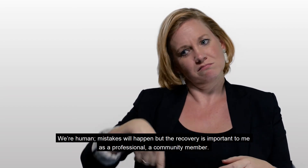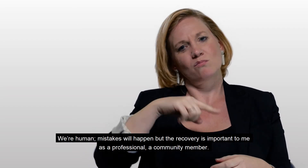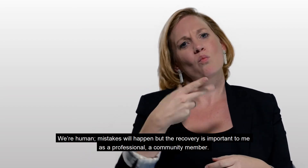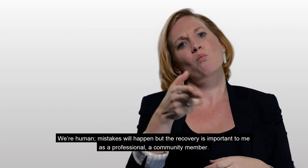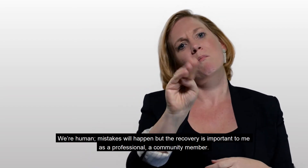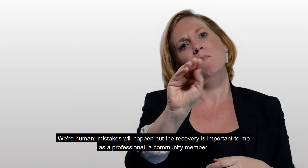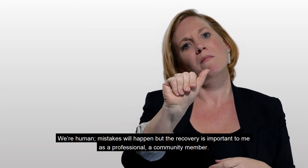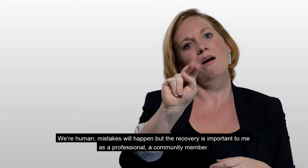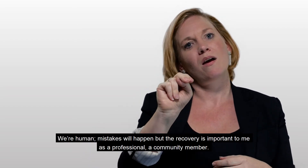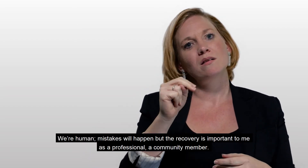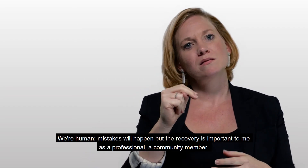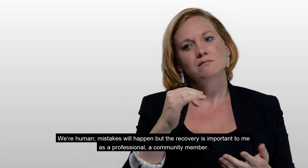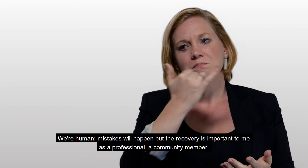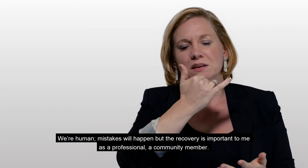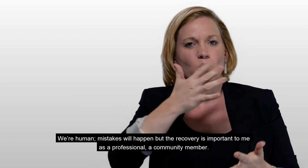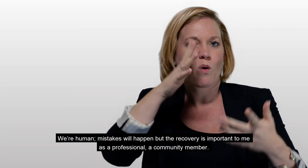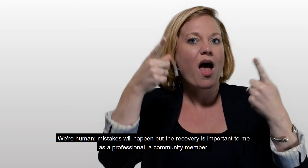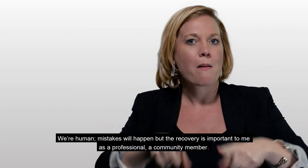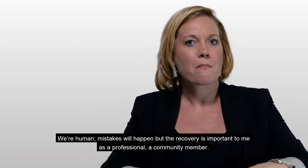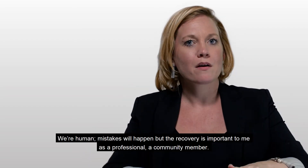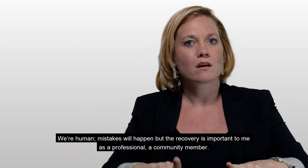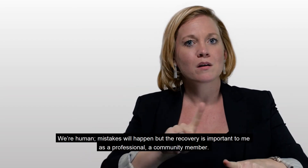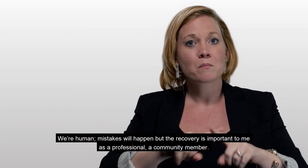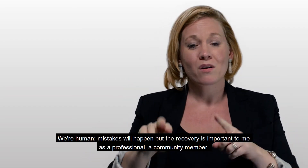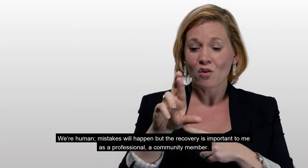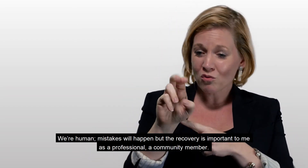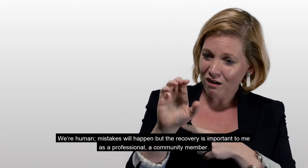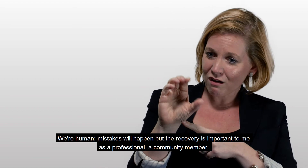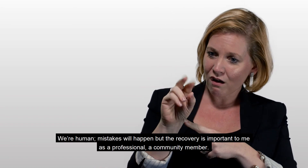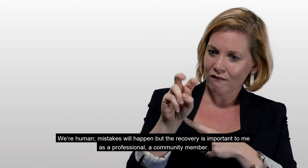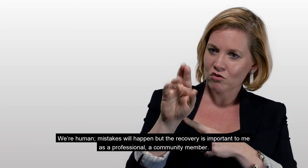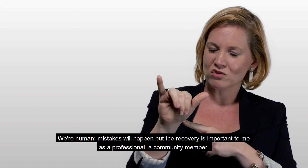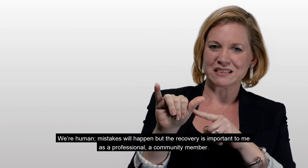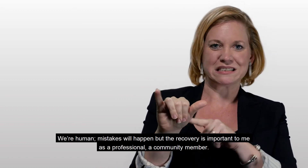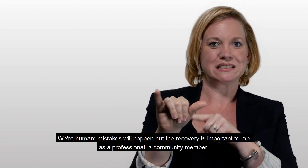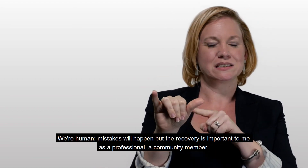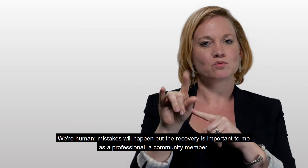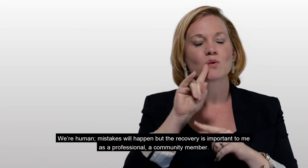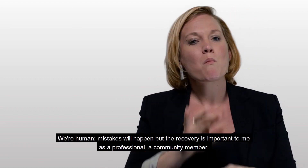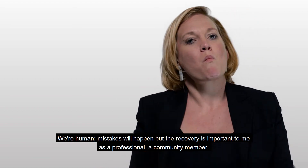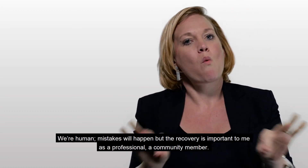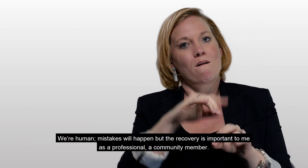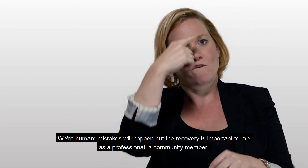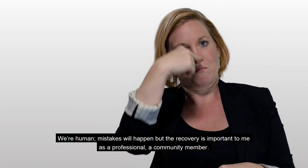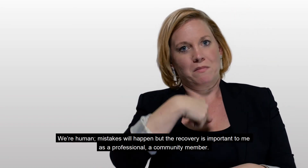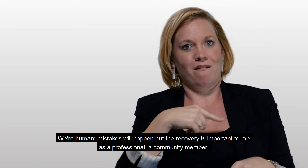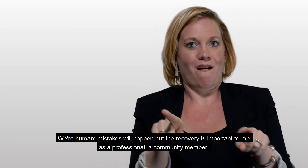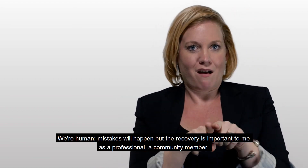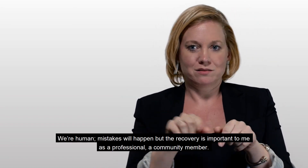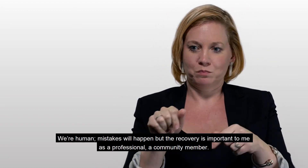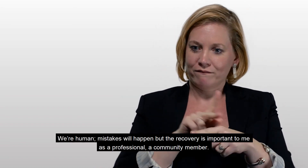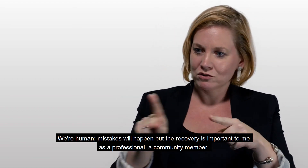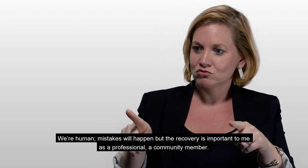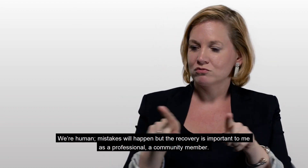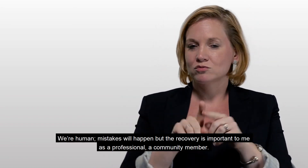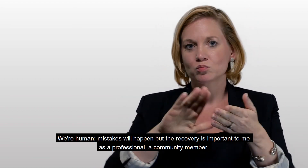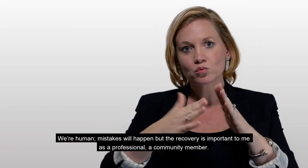We're human. Mistakes will happen, but the recovery is important to me as a professional and as a